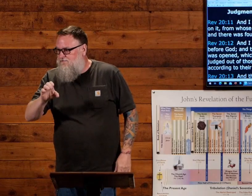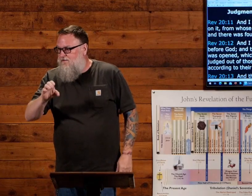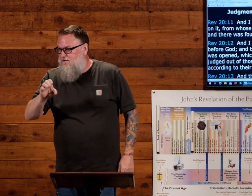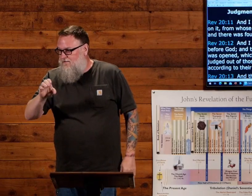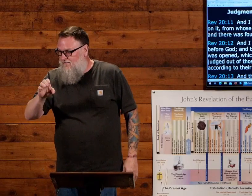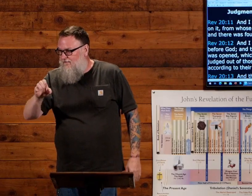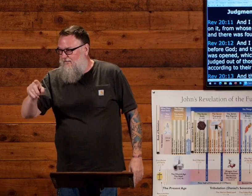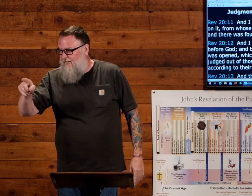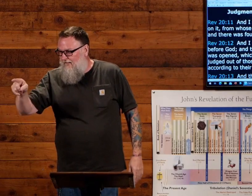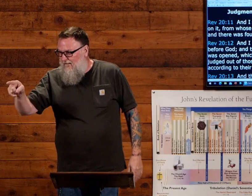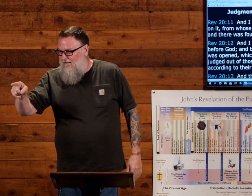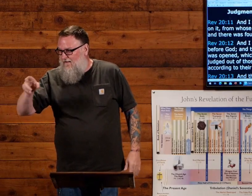Jesus died on the cross.